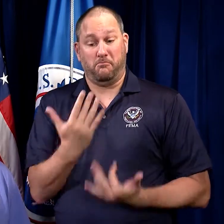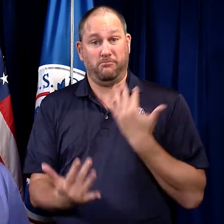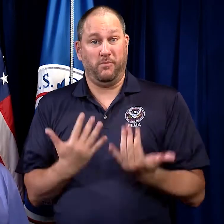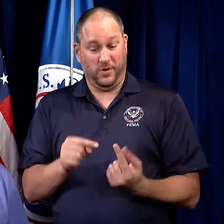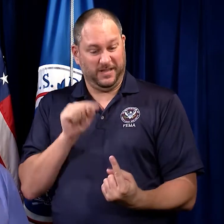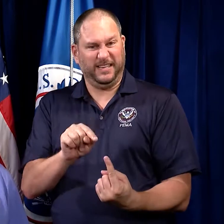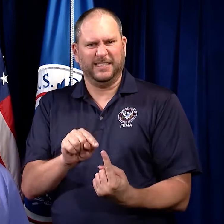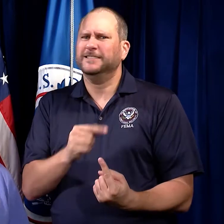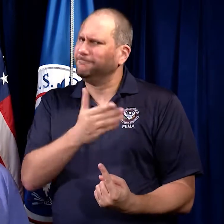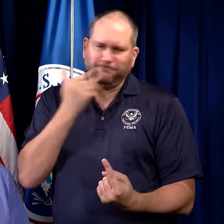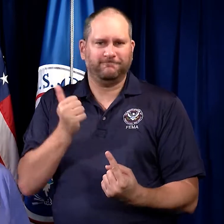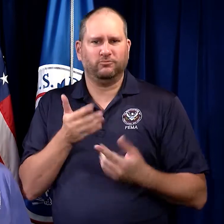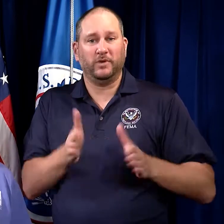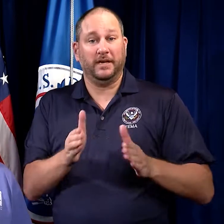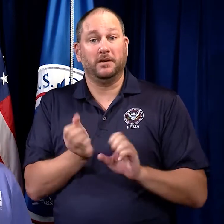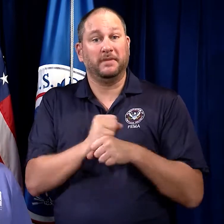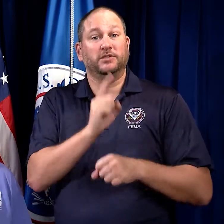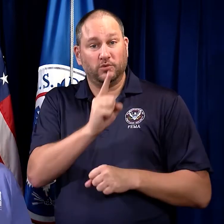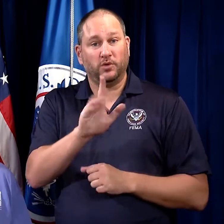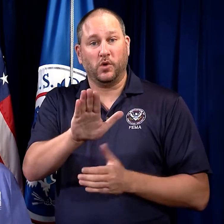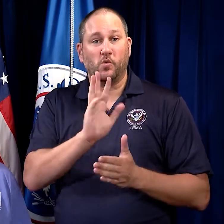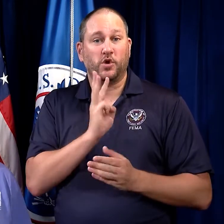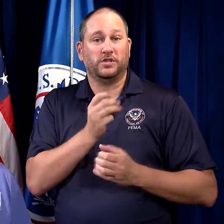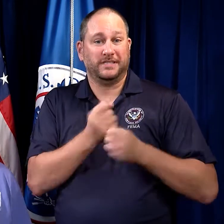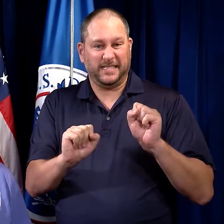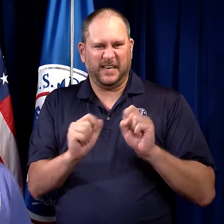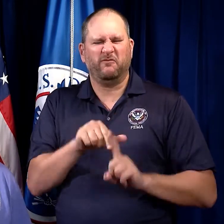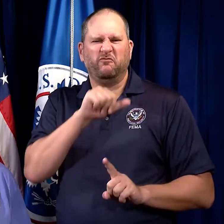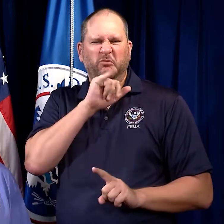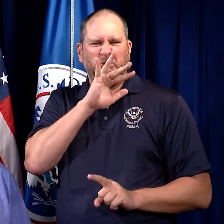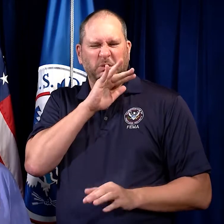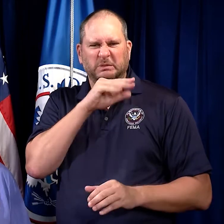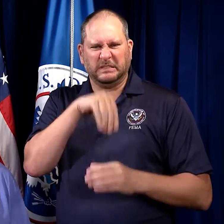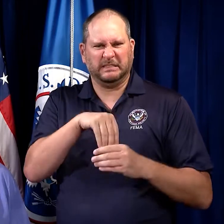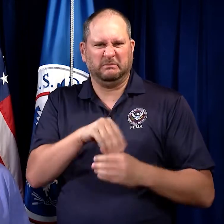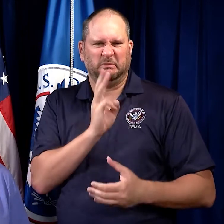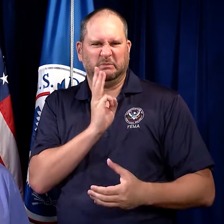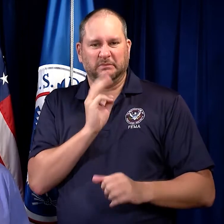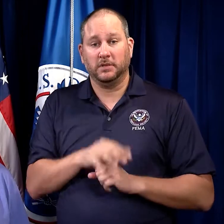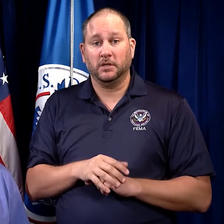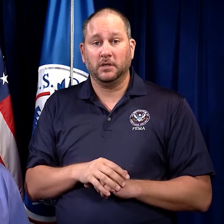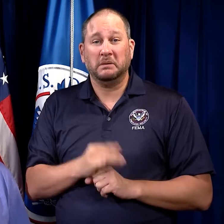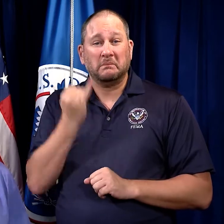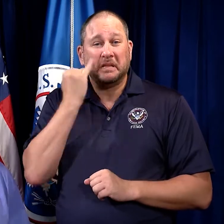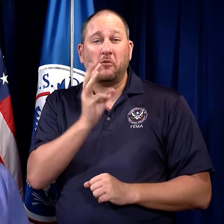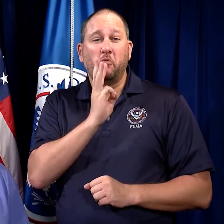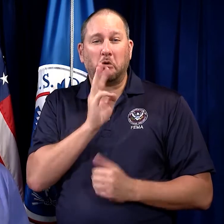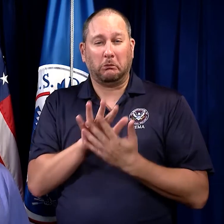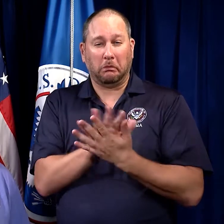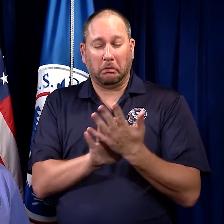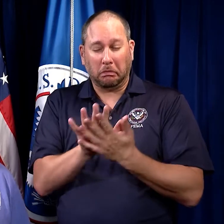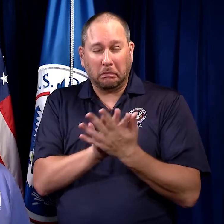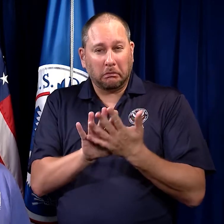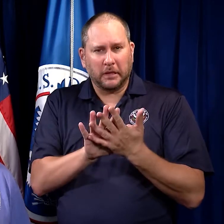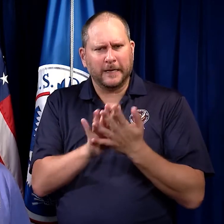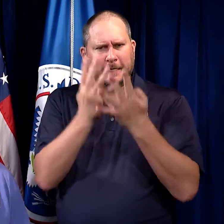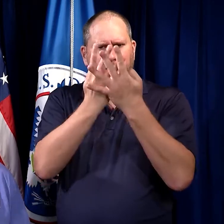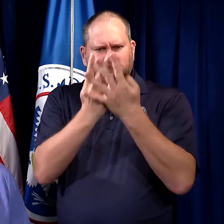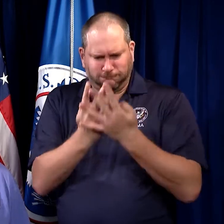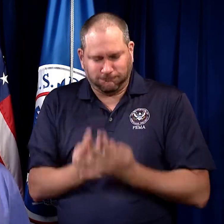Boiling is the best way to make sure your water is safe from germs in the water. If the water is cloudy, filter it